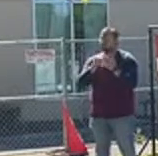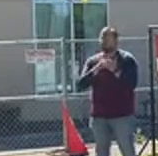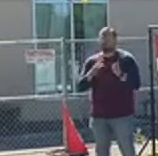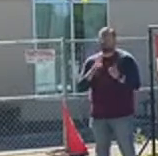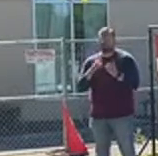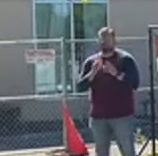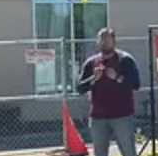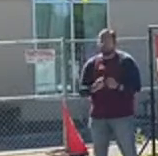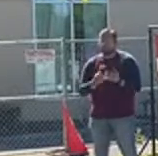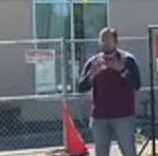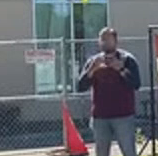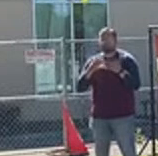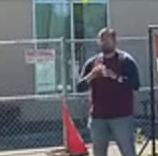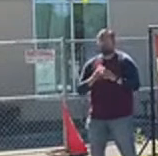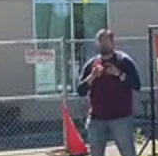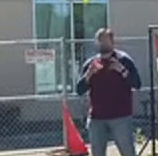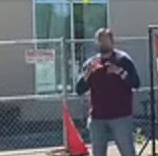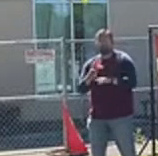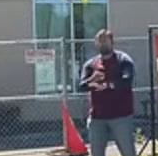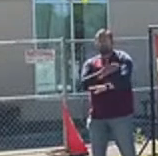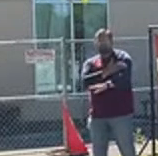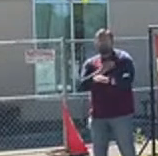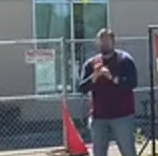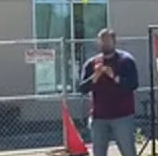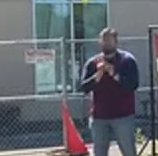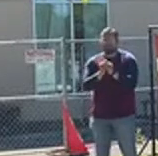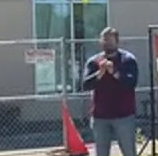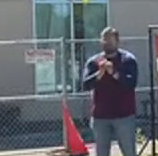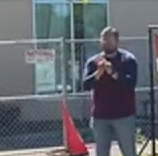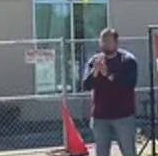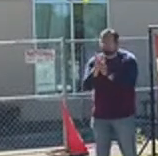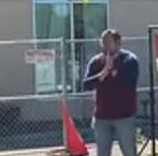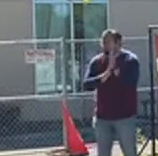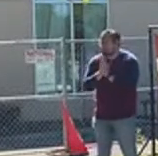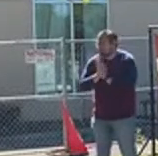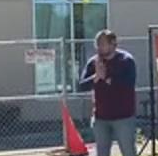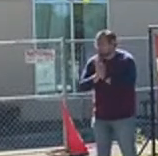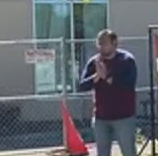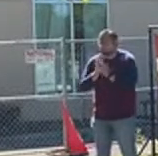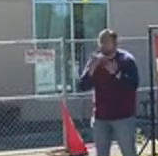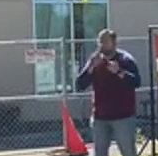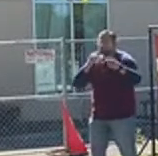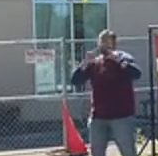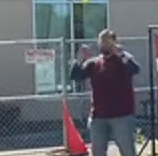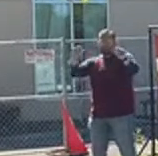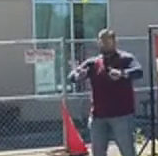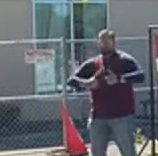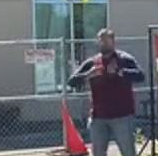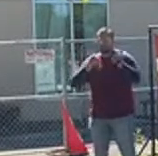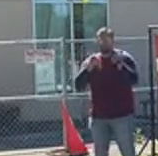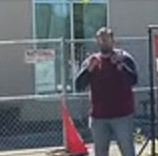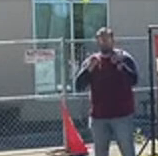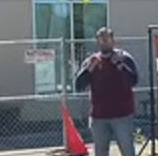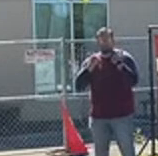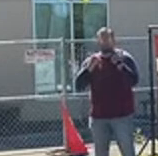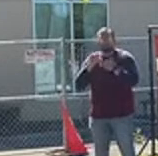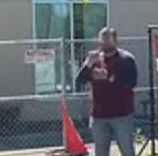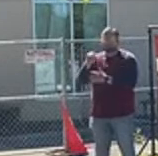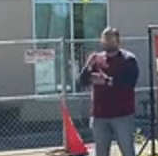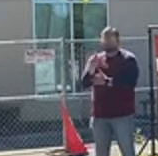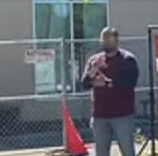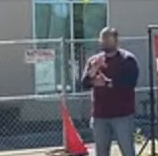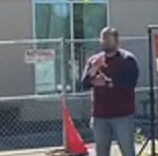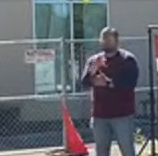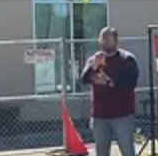grow together and to develop individual determination for lifelong success. Stevens is proud to be an avid